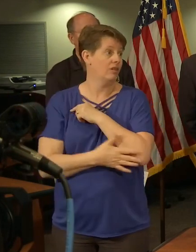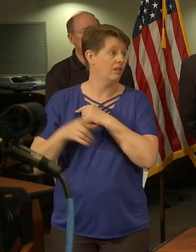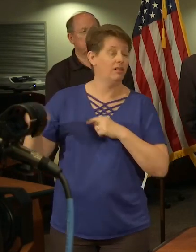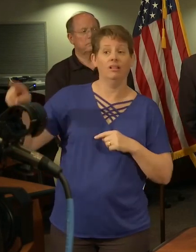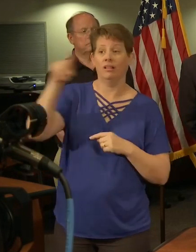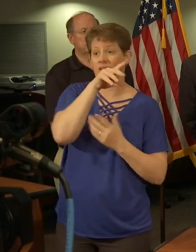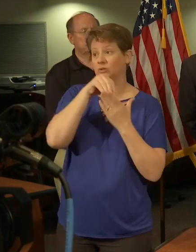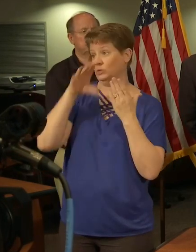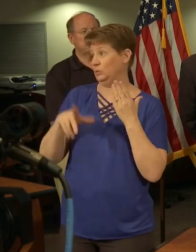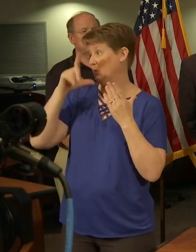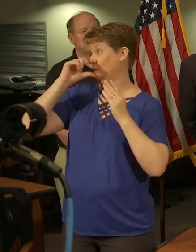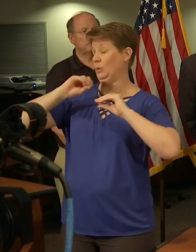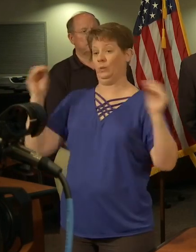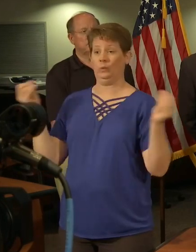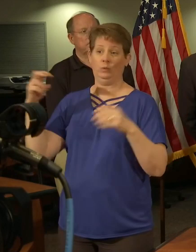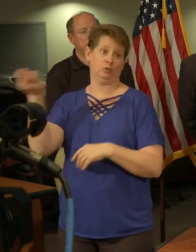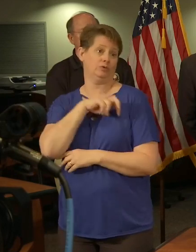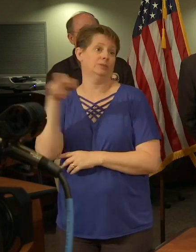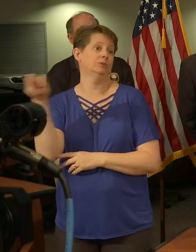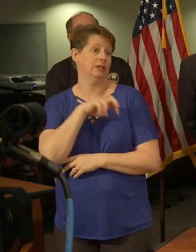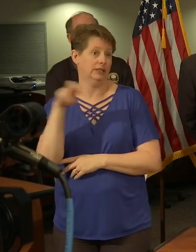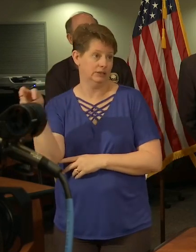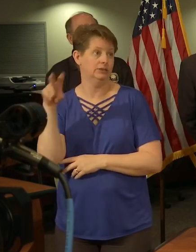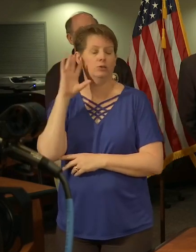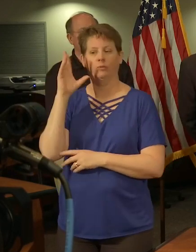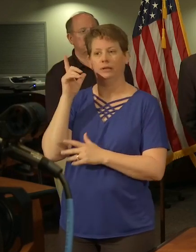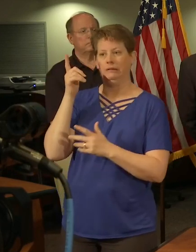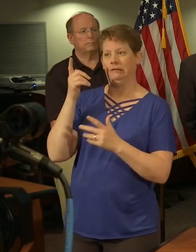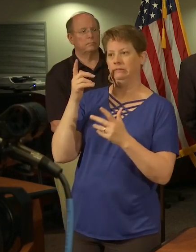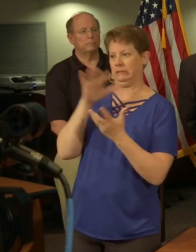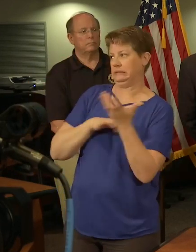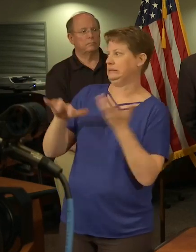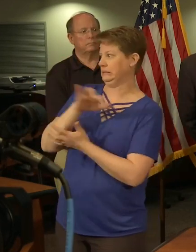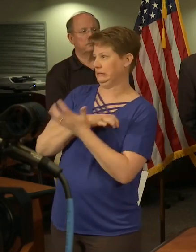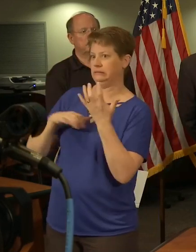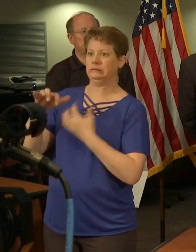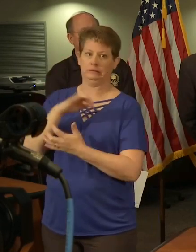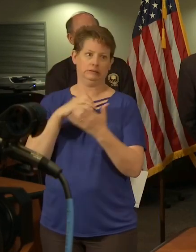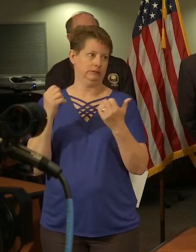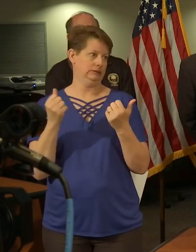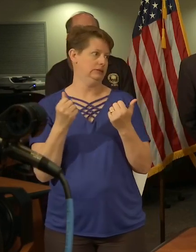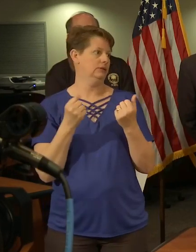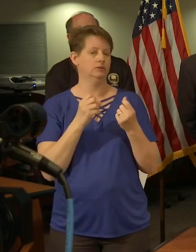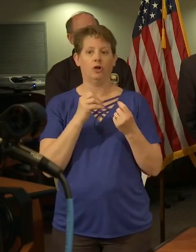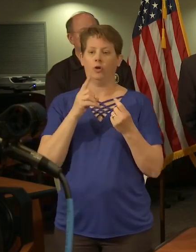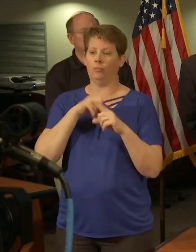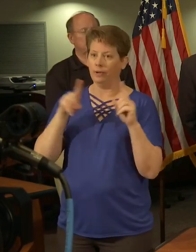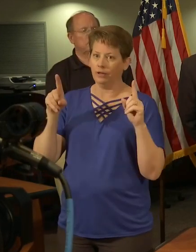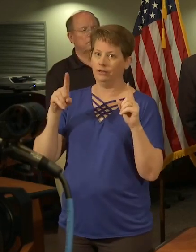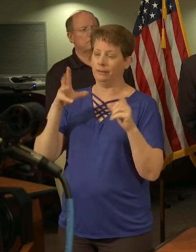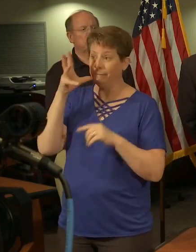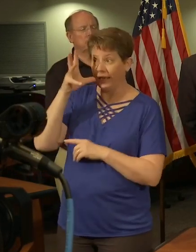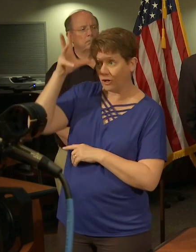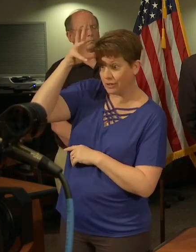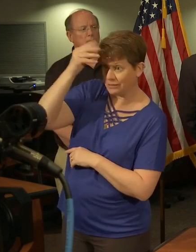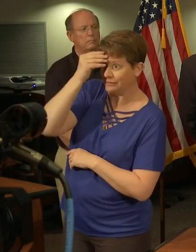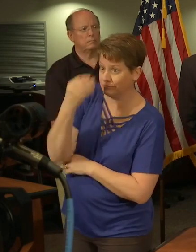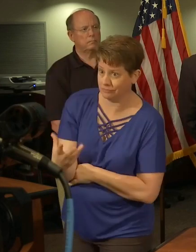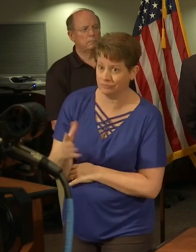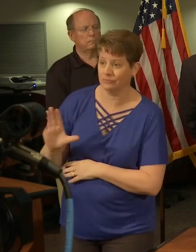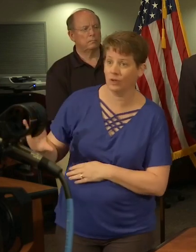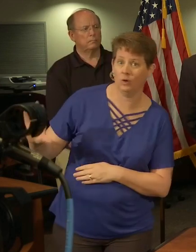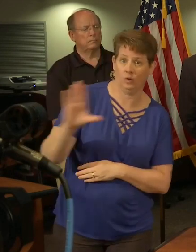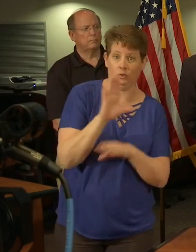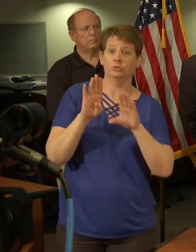those students who don't have transportation. So it will be a combination of both. But I want to assure parents that their